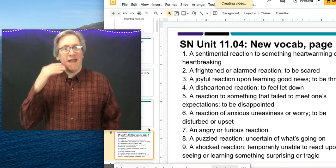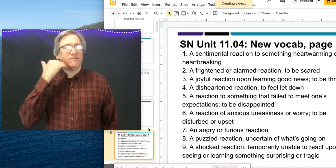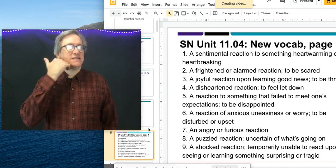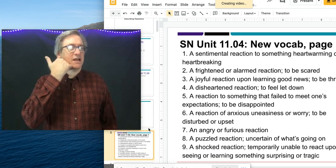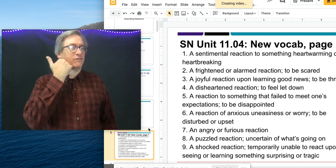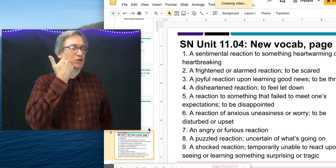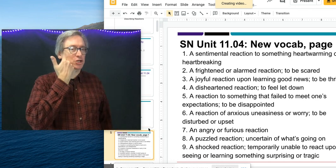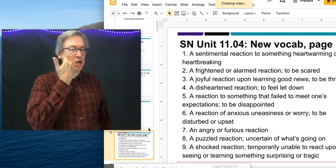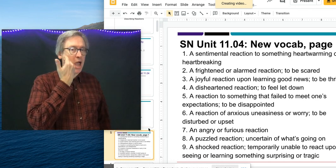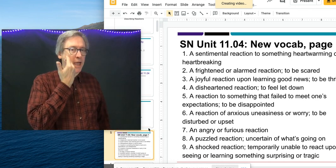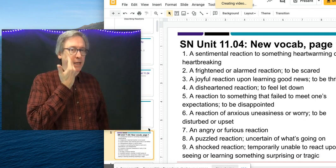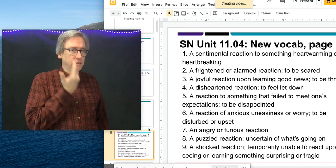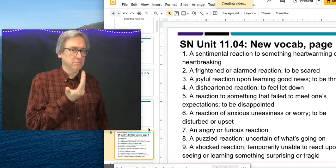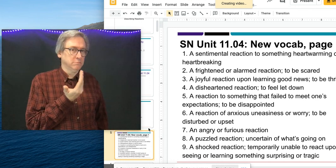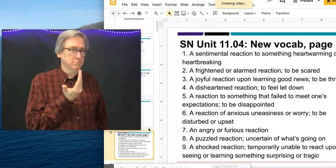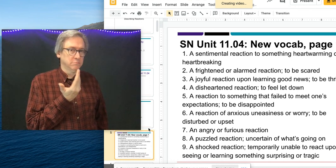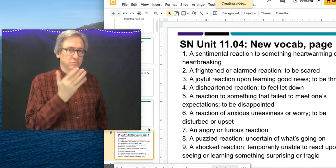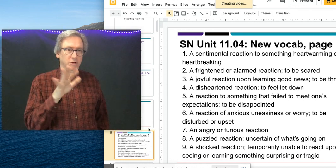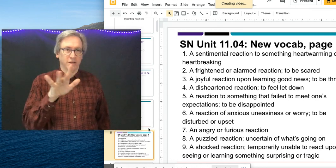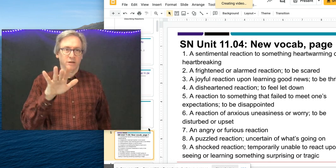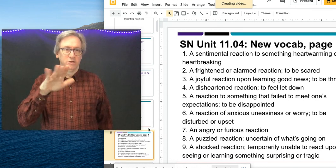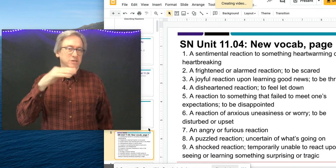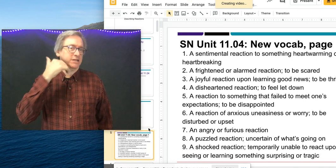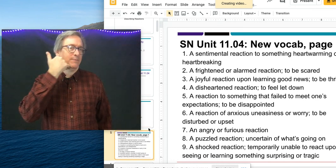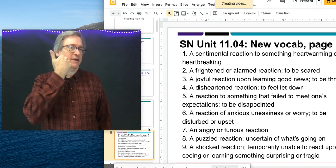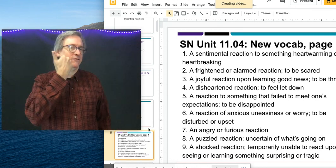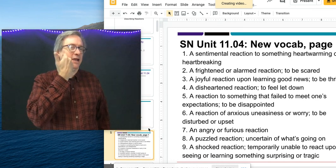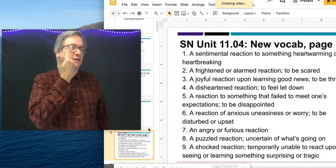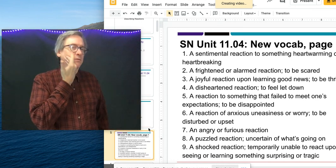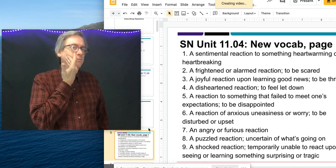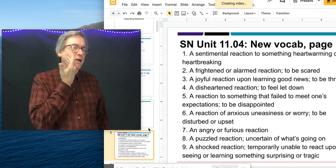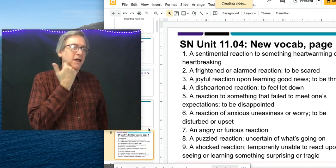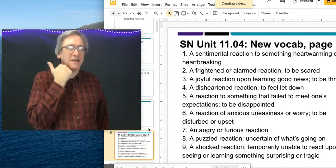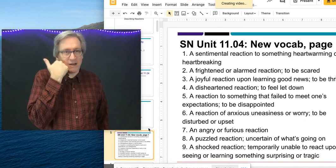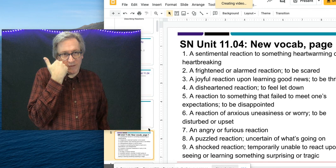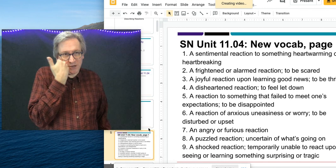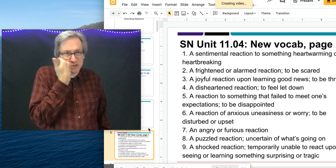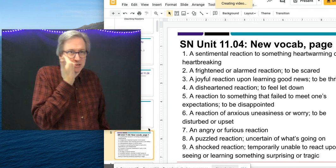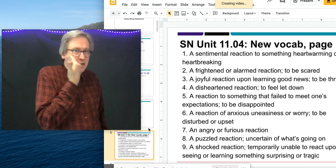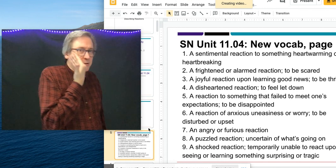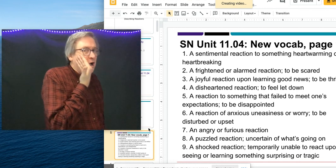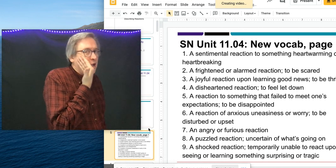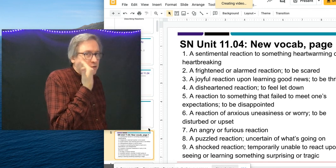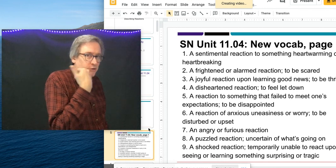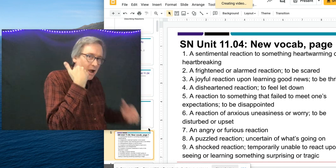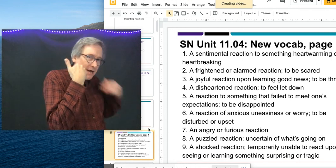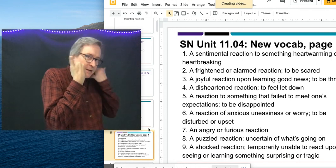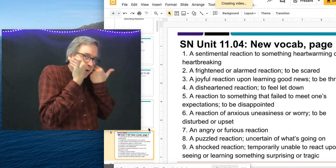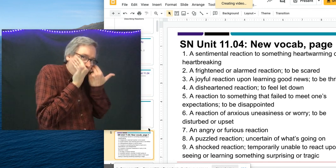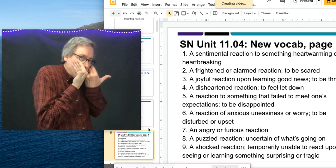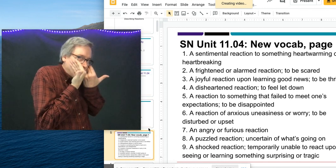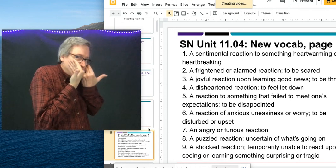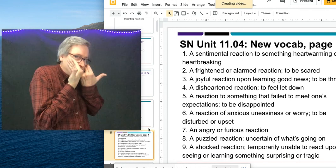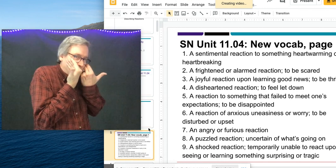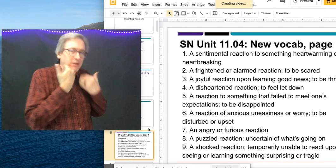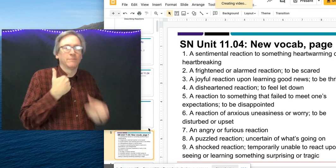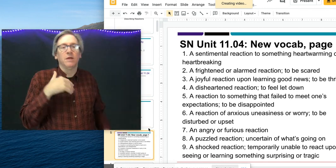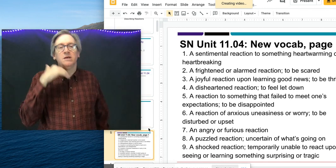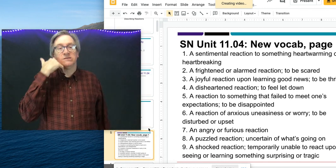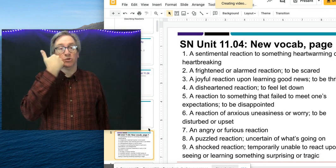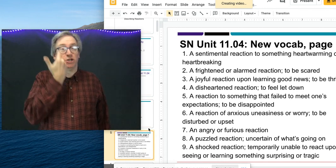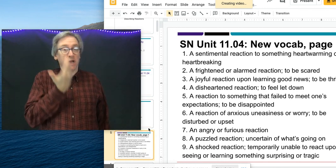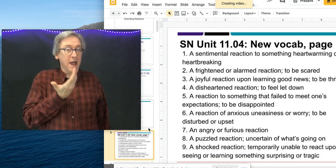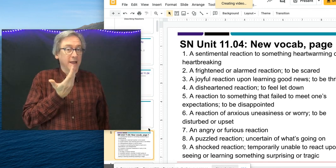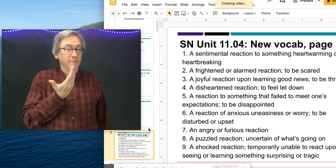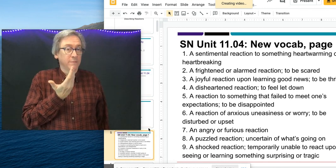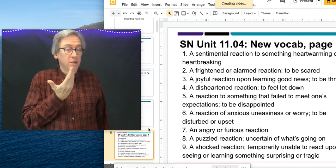We have the sign for shy, right? Just take the back of your hand, kind of like you're turning up your collar or hiding behind something.